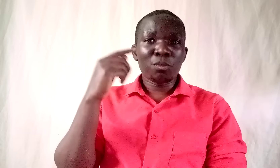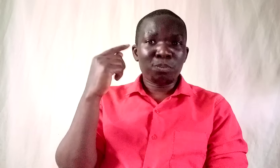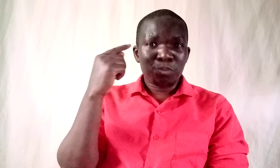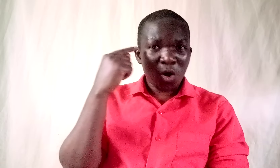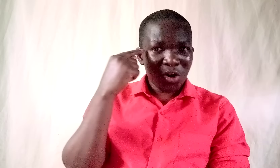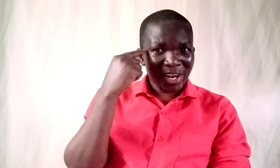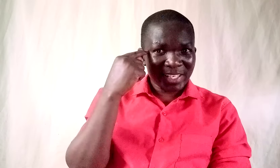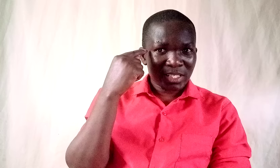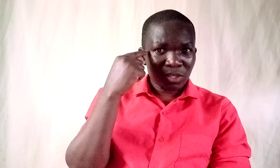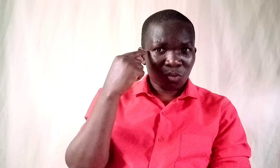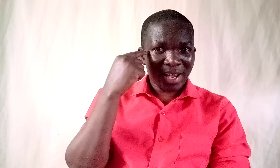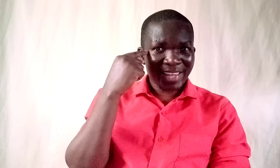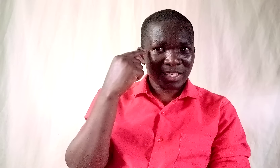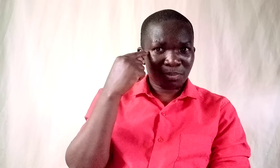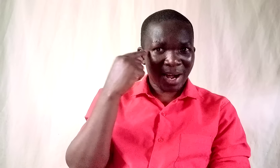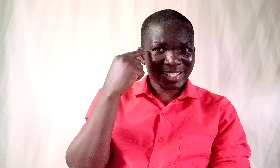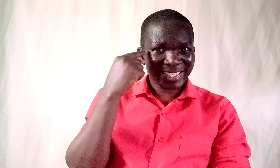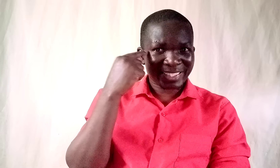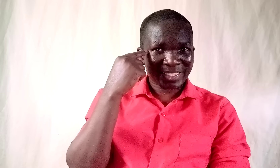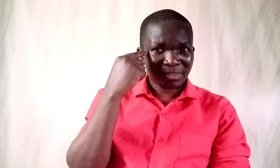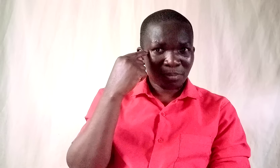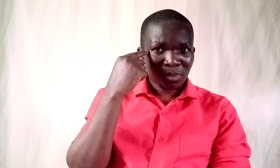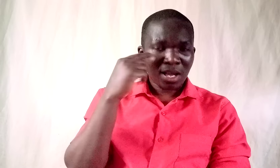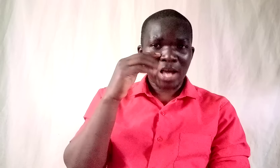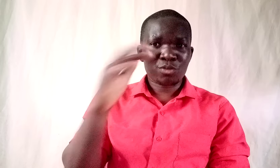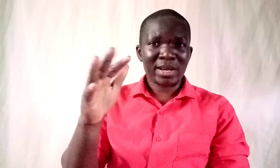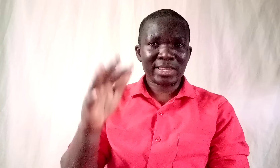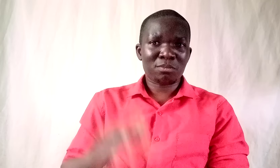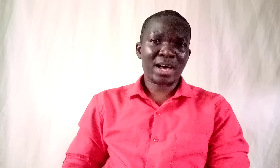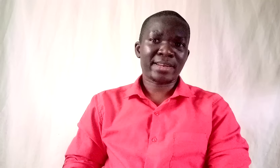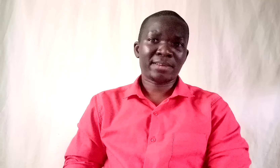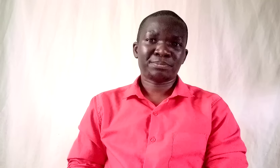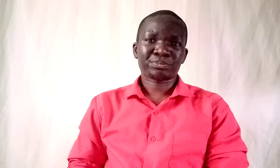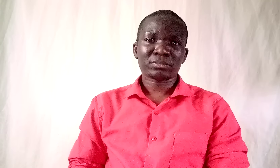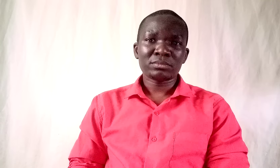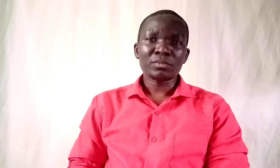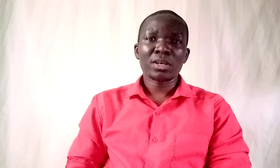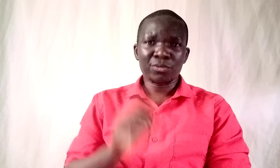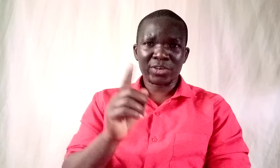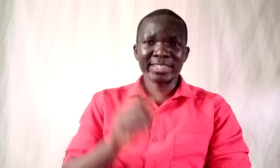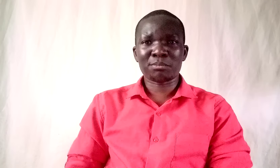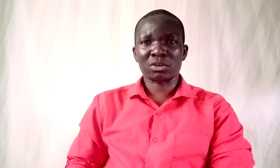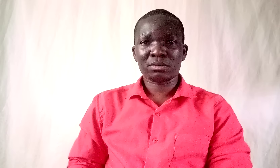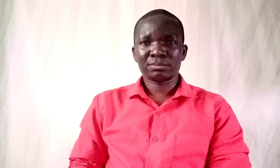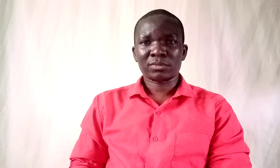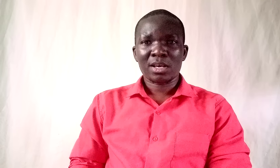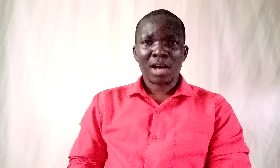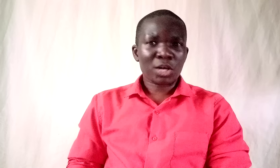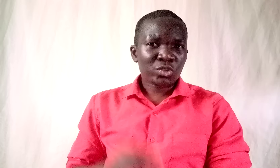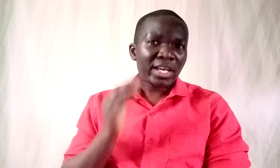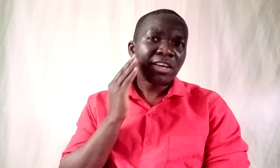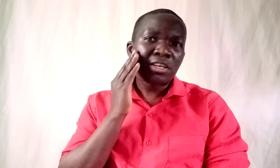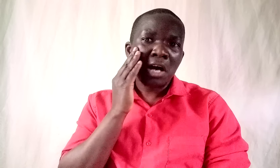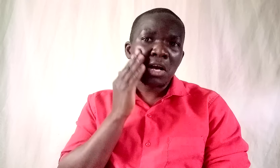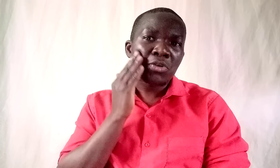you point where that part is and you make the blood. For example, I want to say around